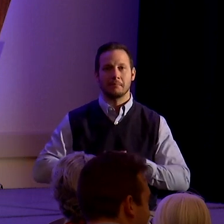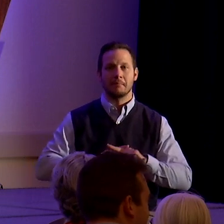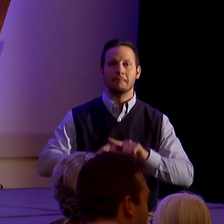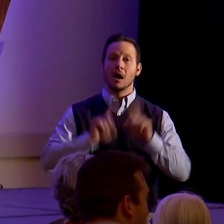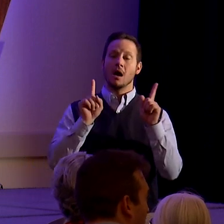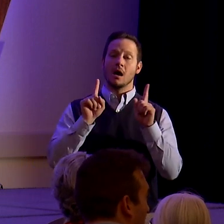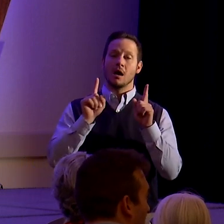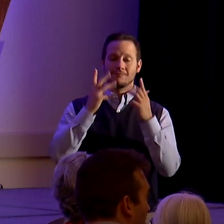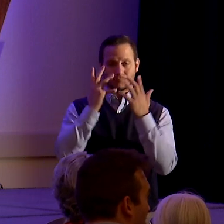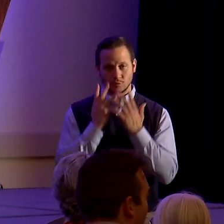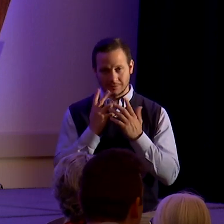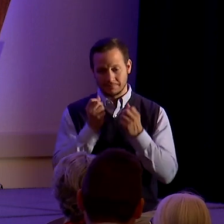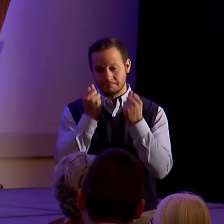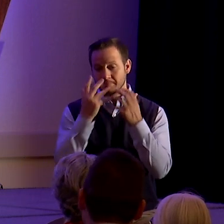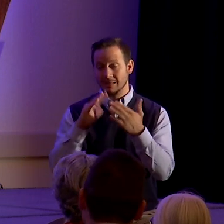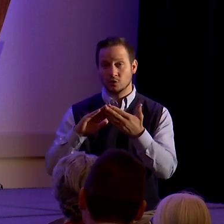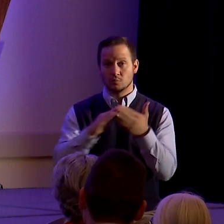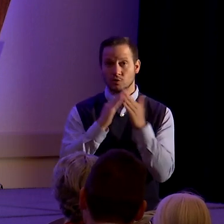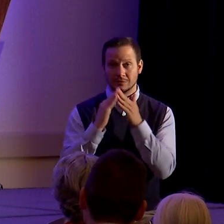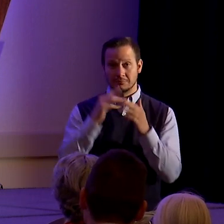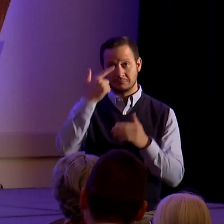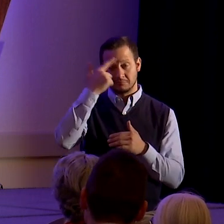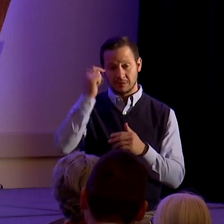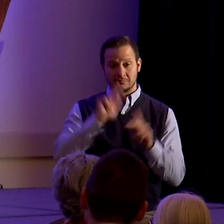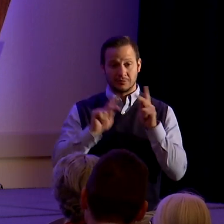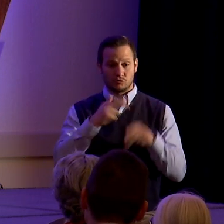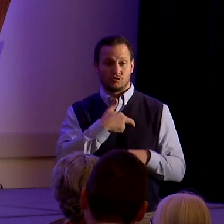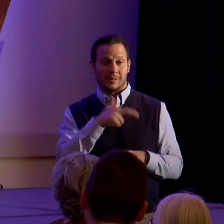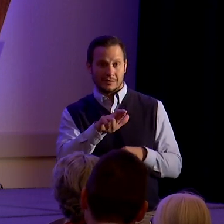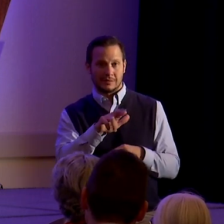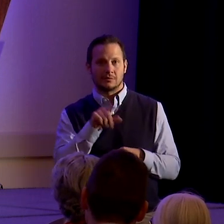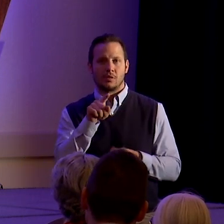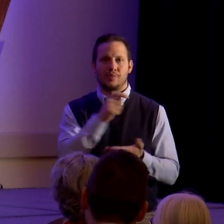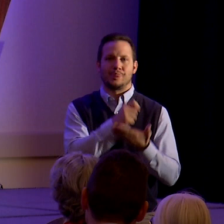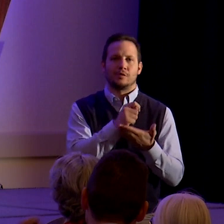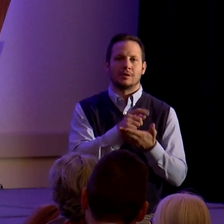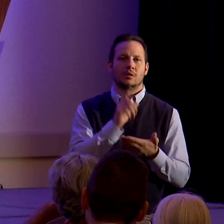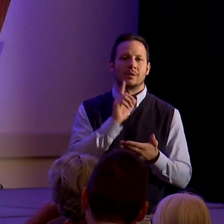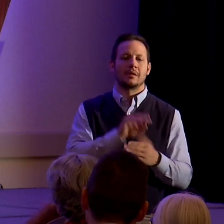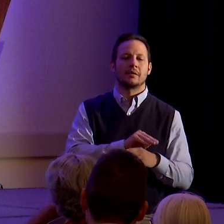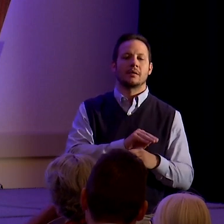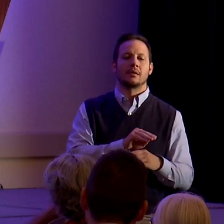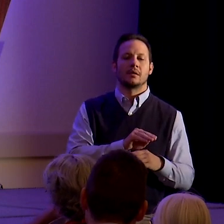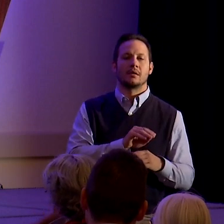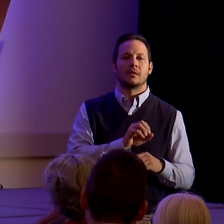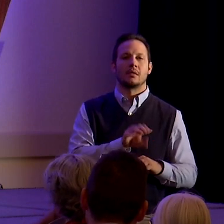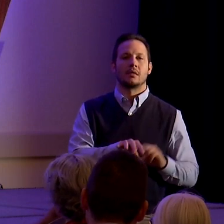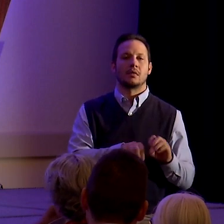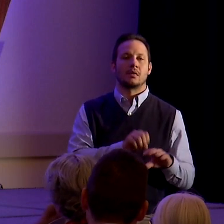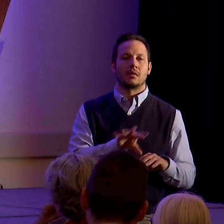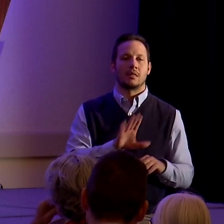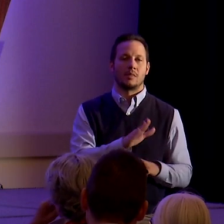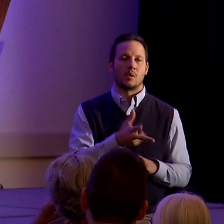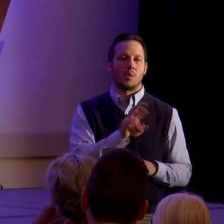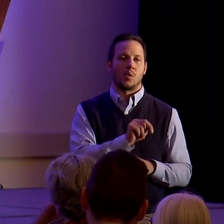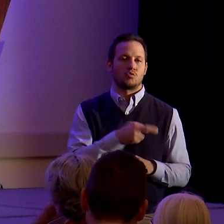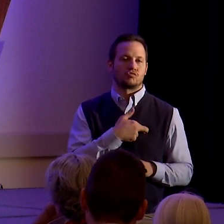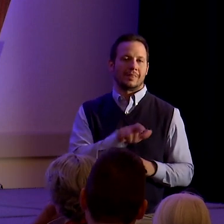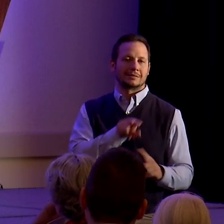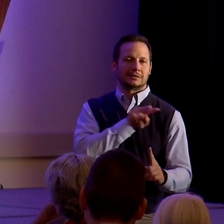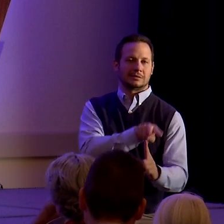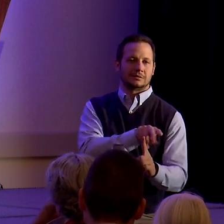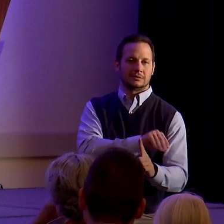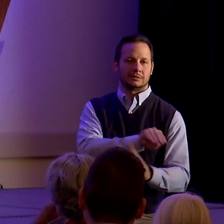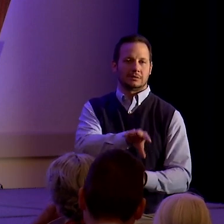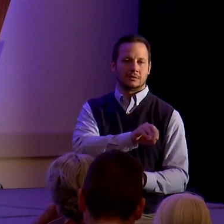But unfortunately, a lot of communities, because people are religious, these therapists will infuse their own religious viewpoints into the therapeutic process. It